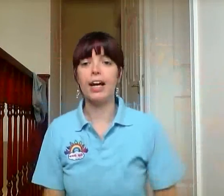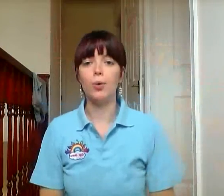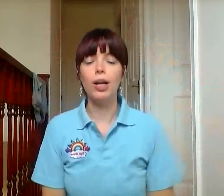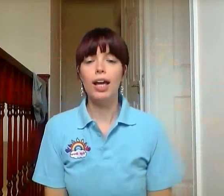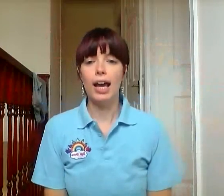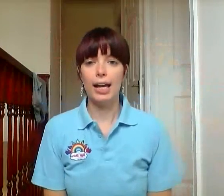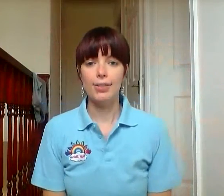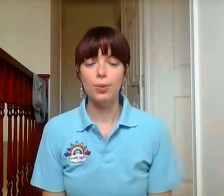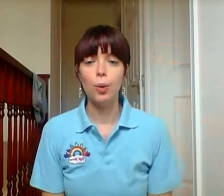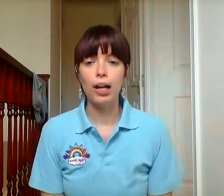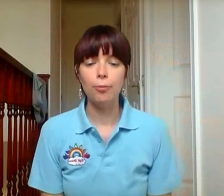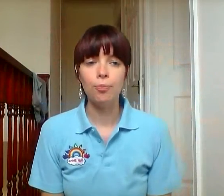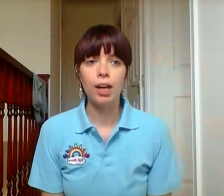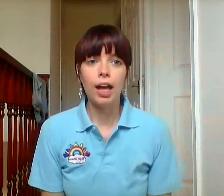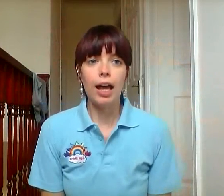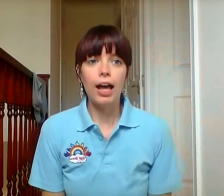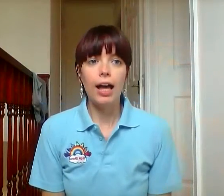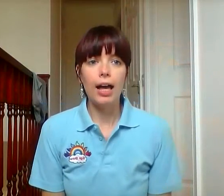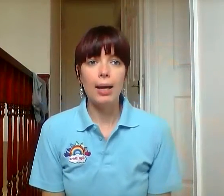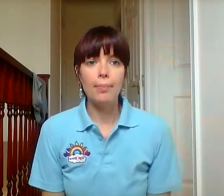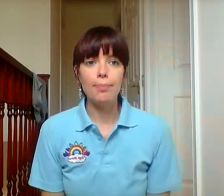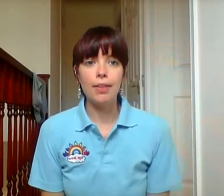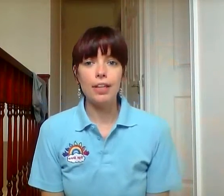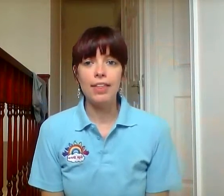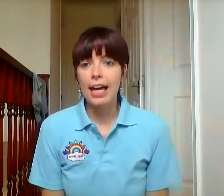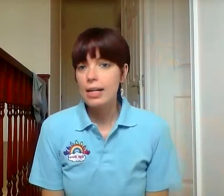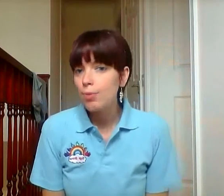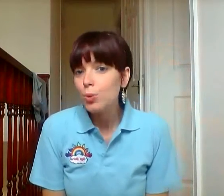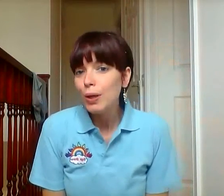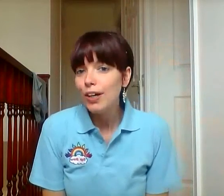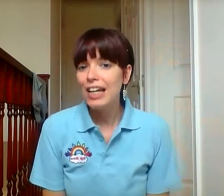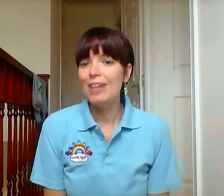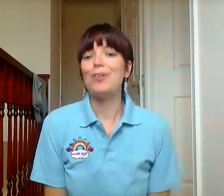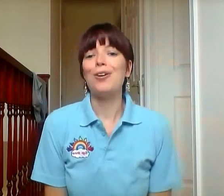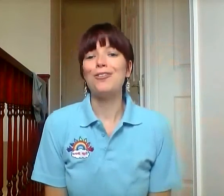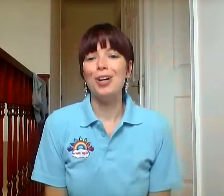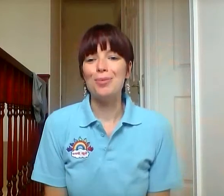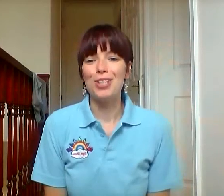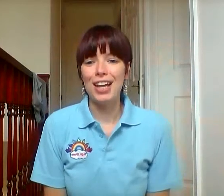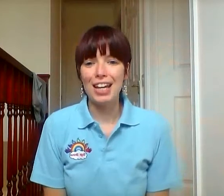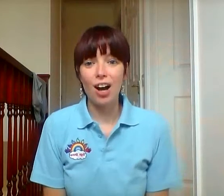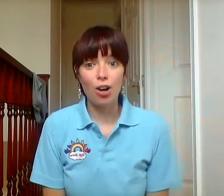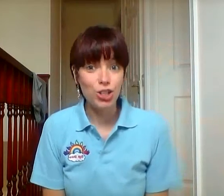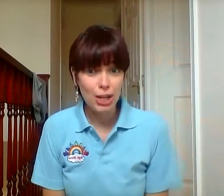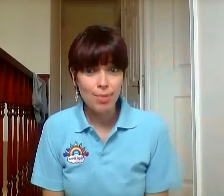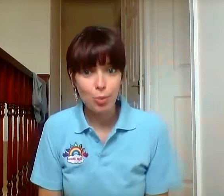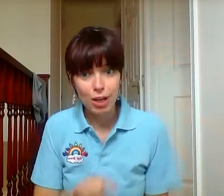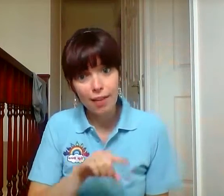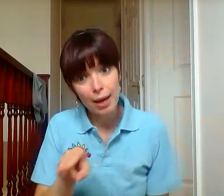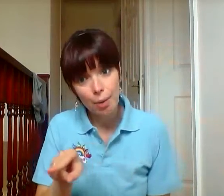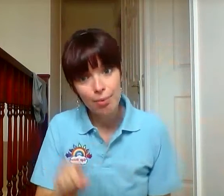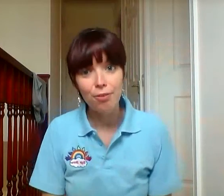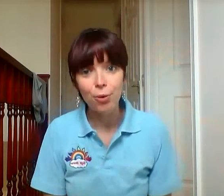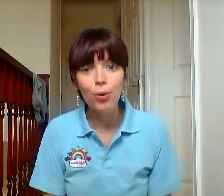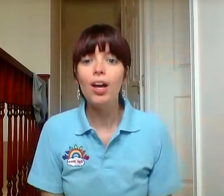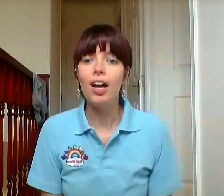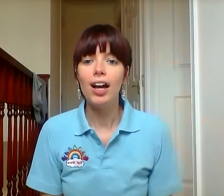cow as well. The other animals we are going to have on our farm today are sheep. So we learned that one before